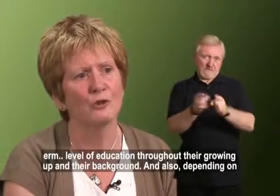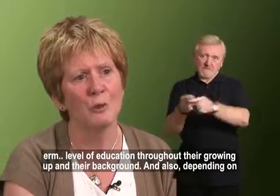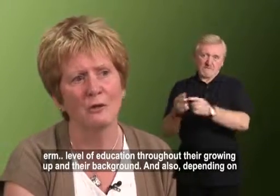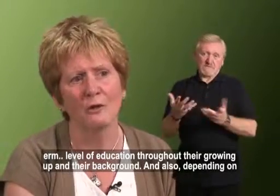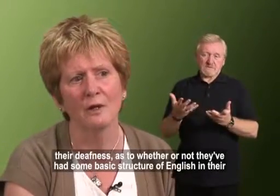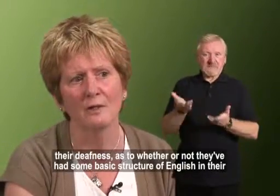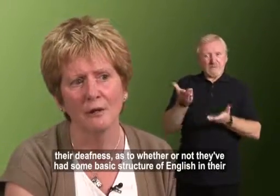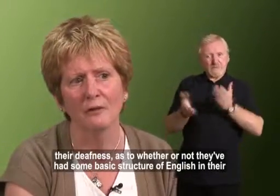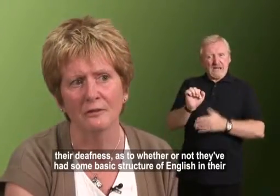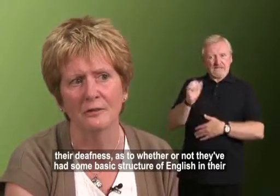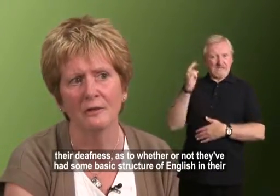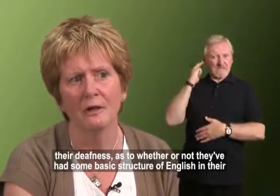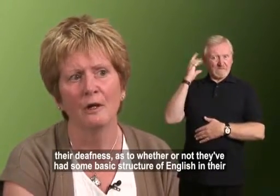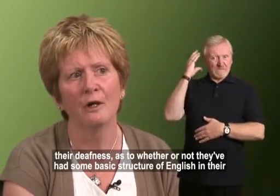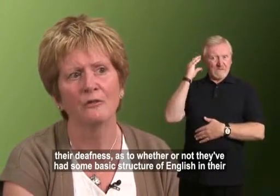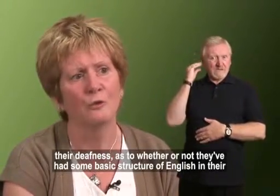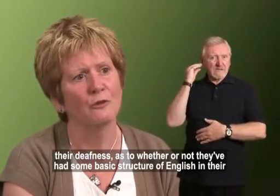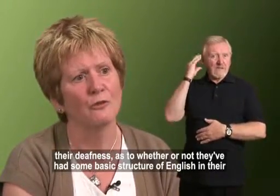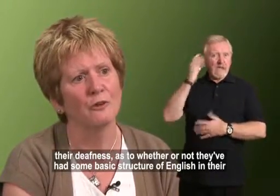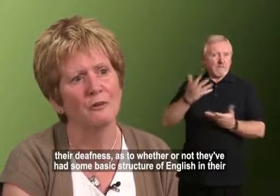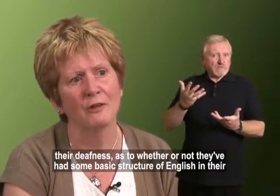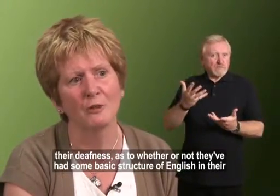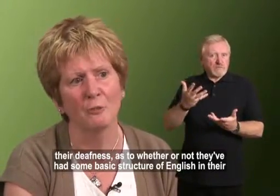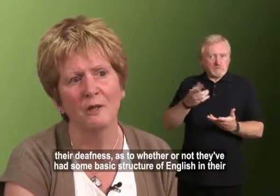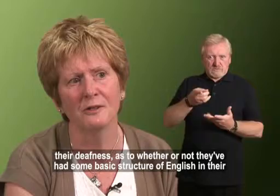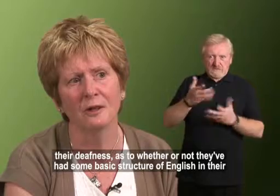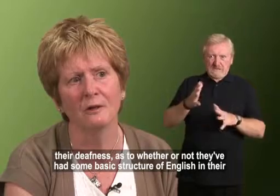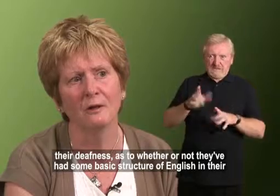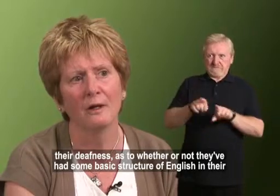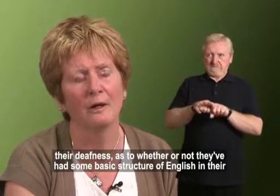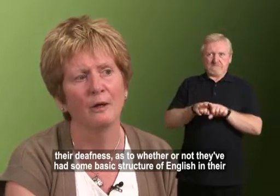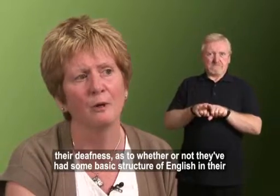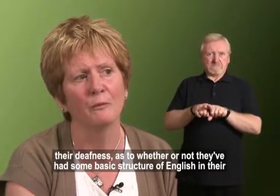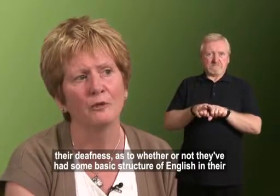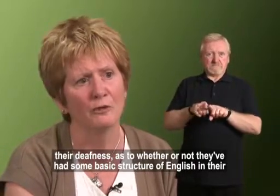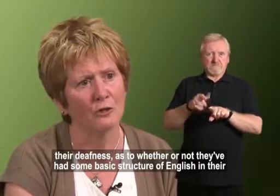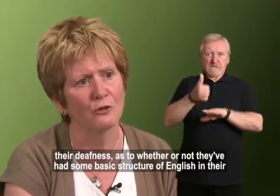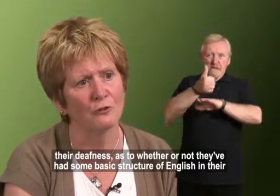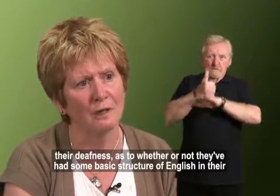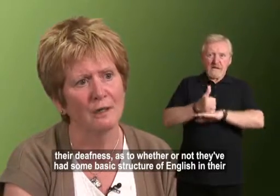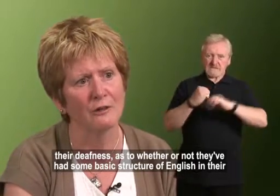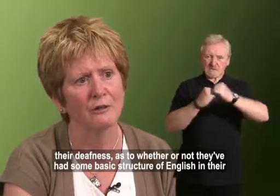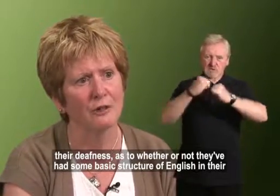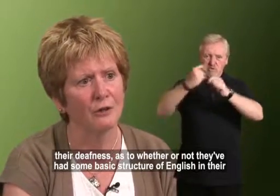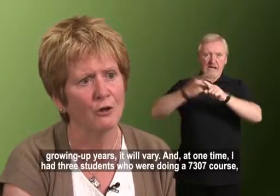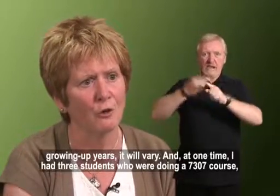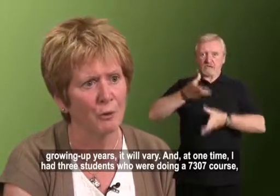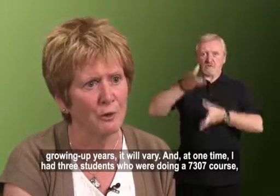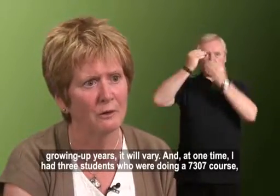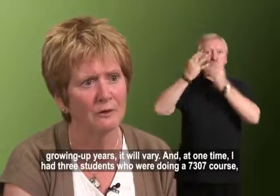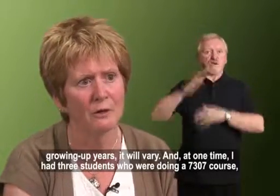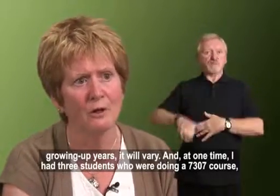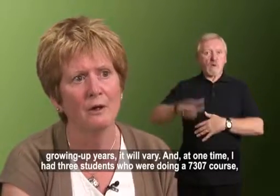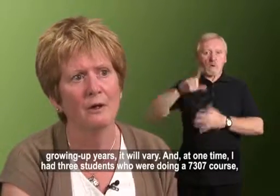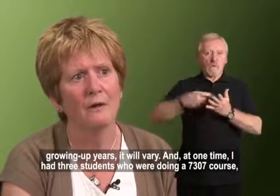and also depending on their deafness as to whether or not they've had some basic structure of English in their growing